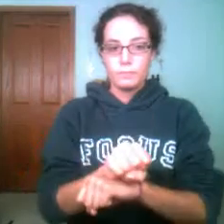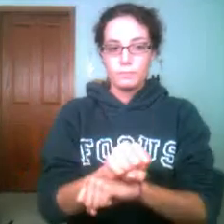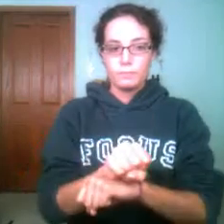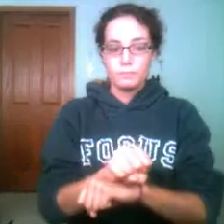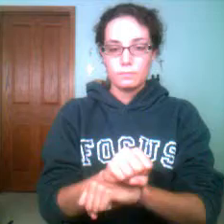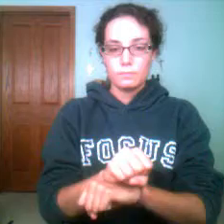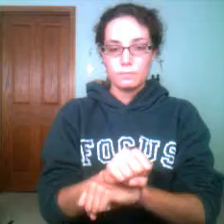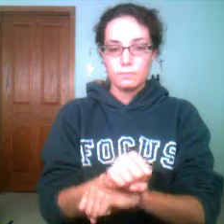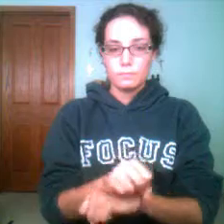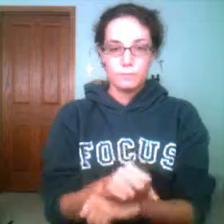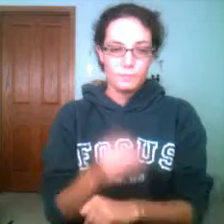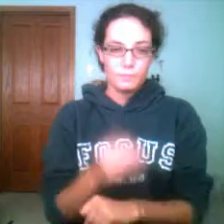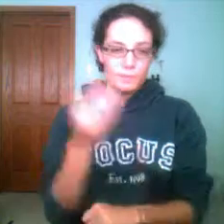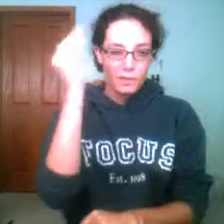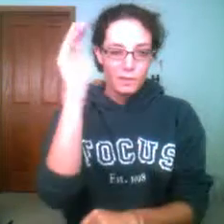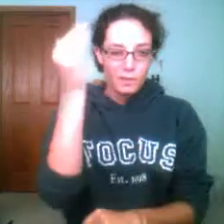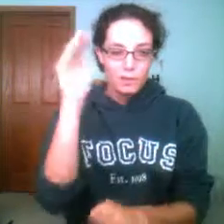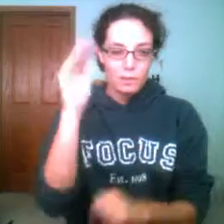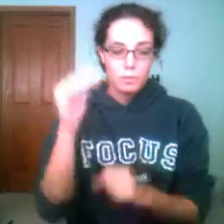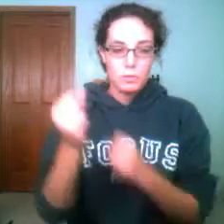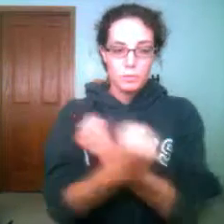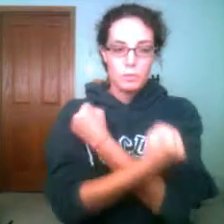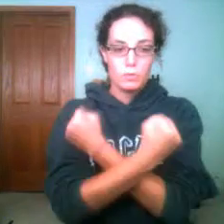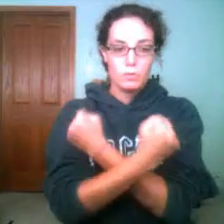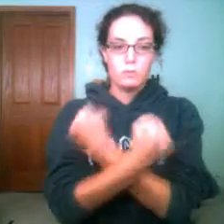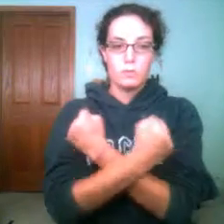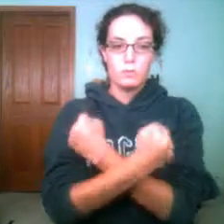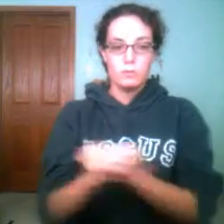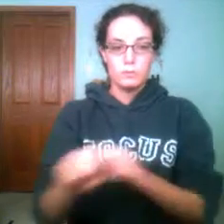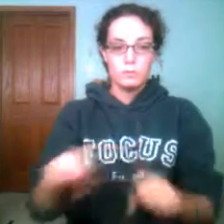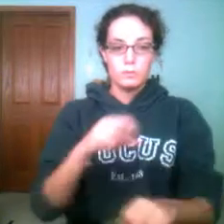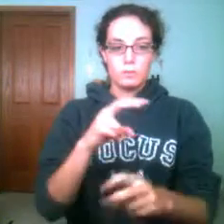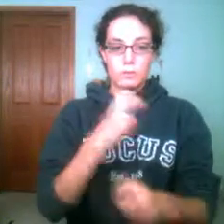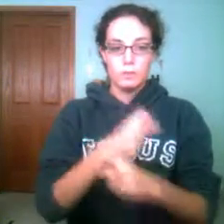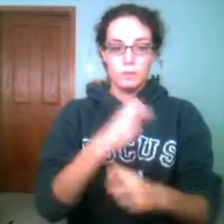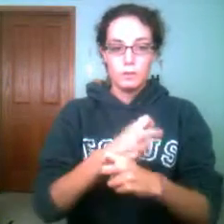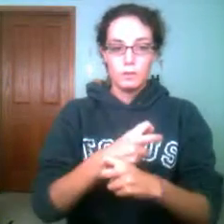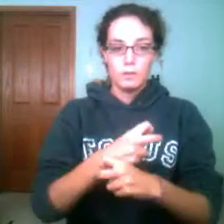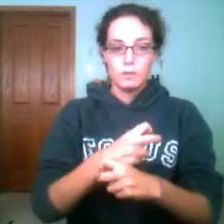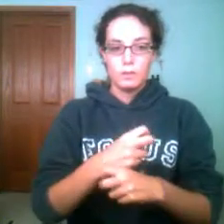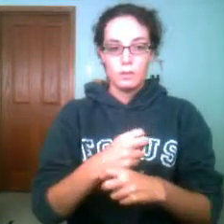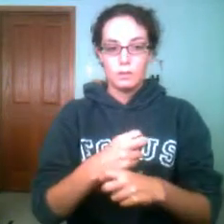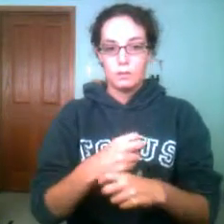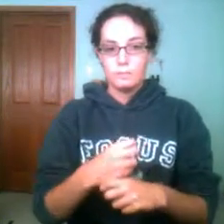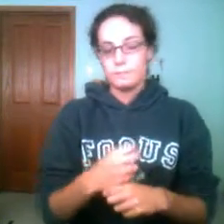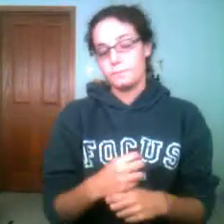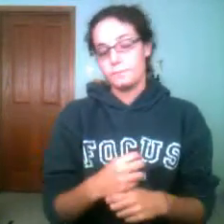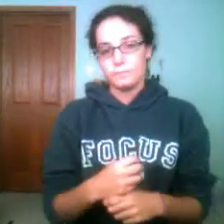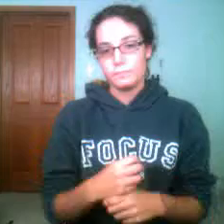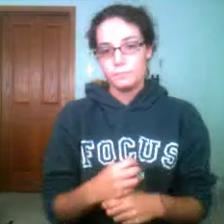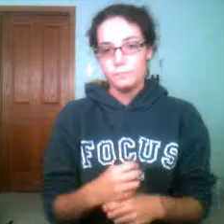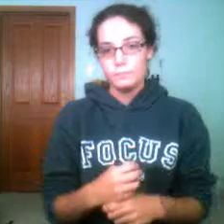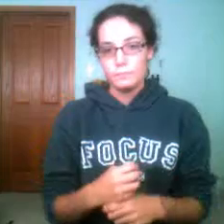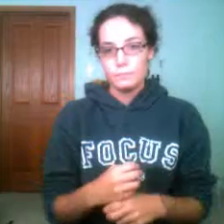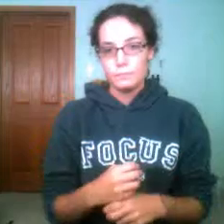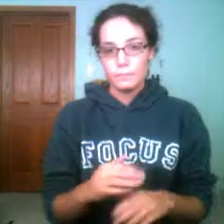What appears to be the fish's bones is actually a hardened mineral called apatite. How a cast or mold fossil is